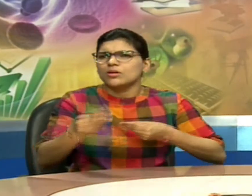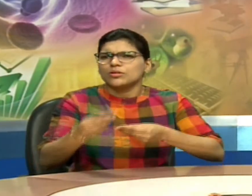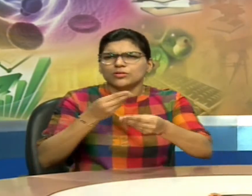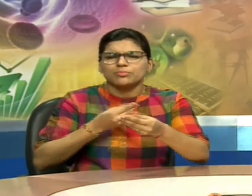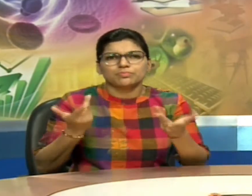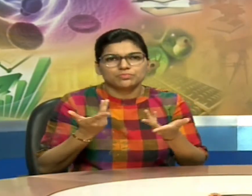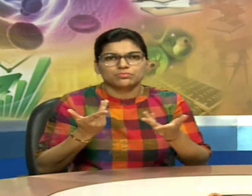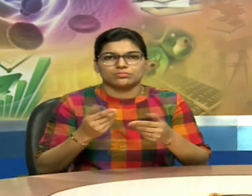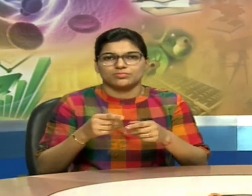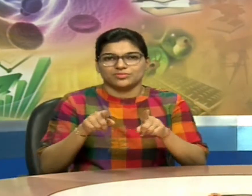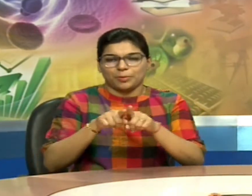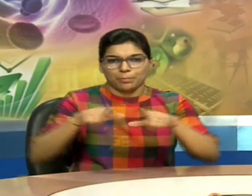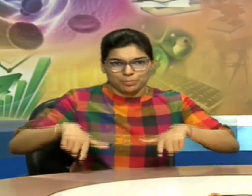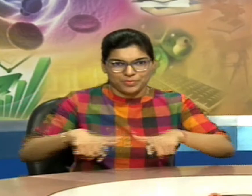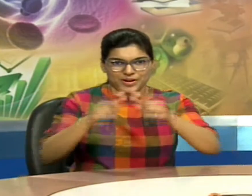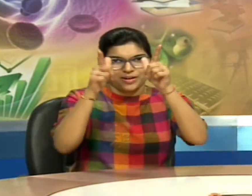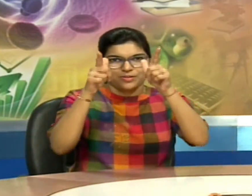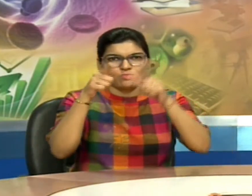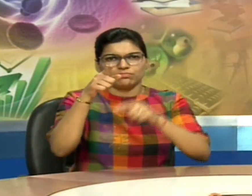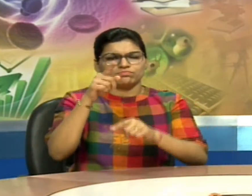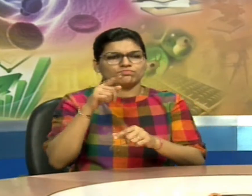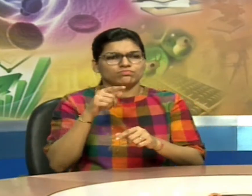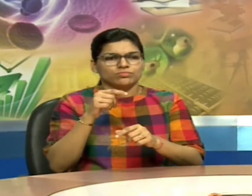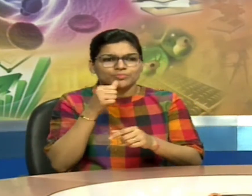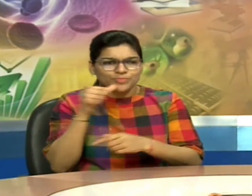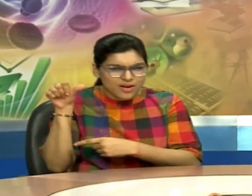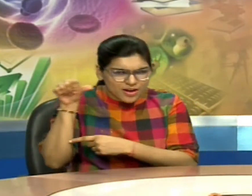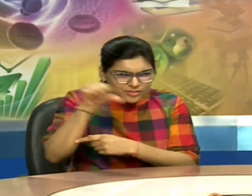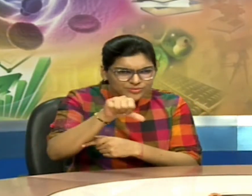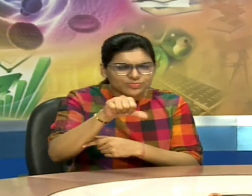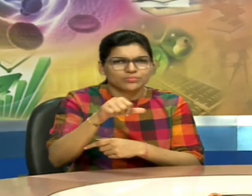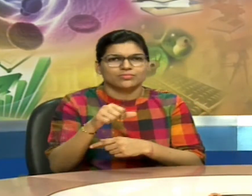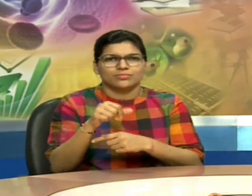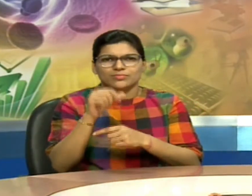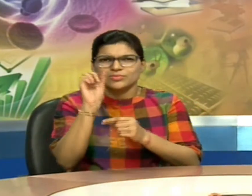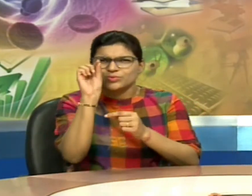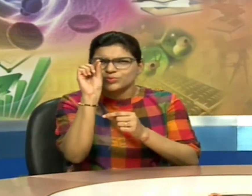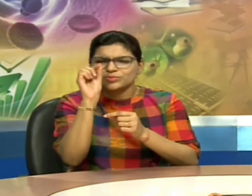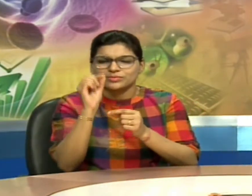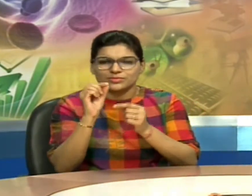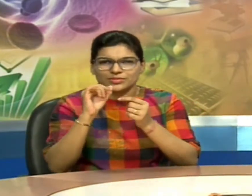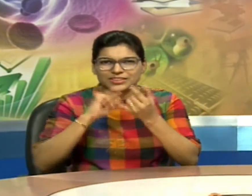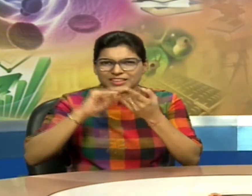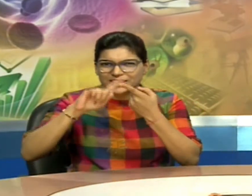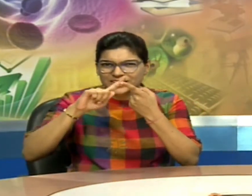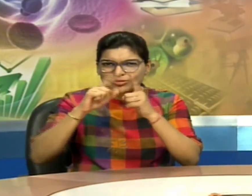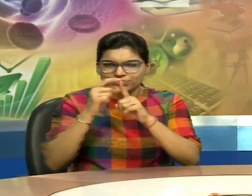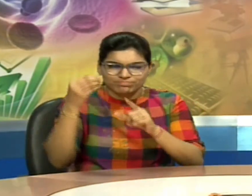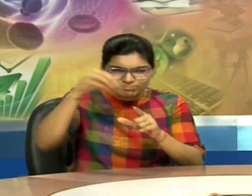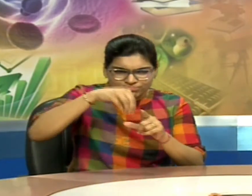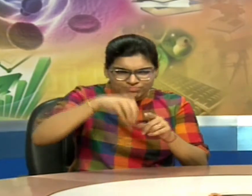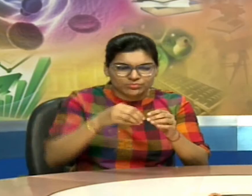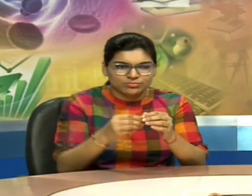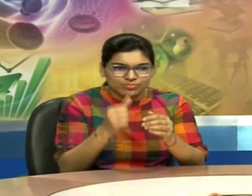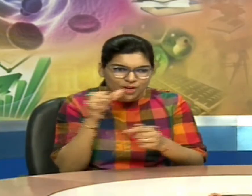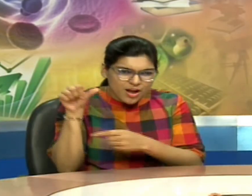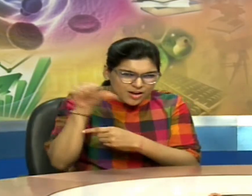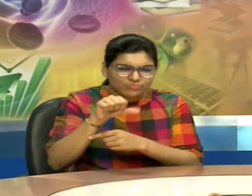Condition. Condition here is in the context, like when we sow any seed, we